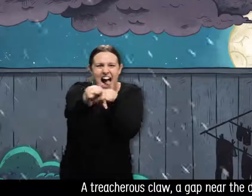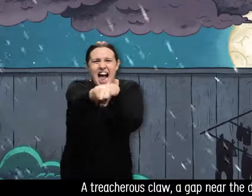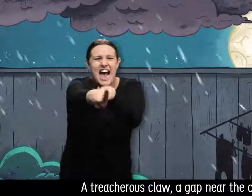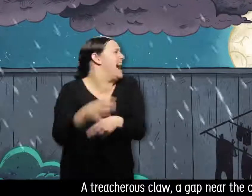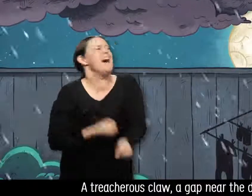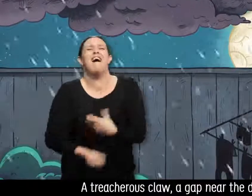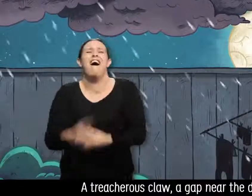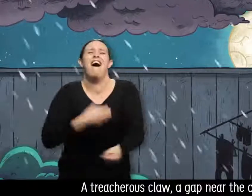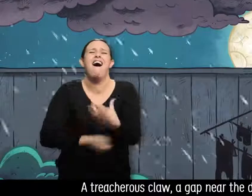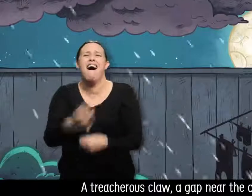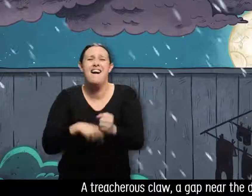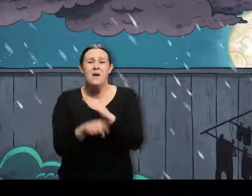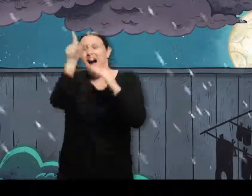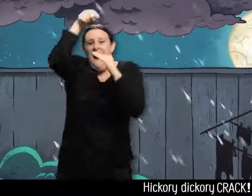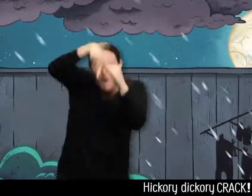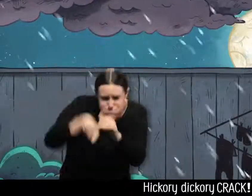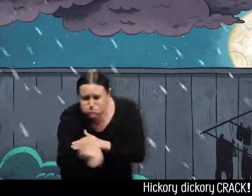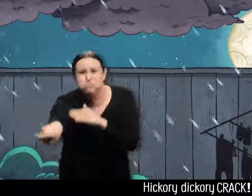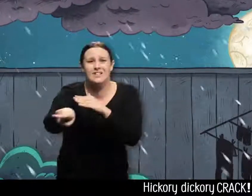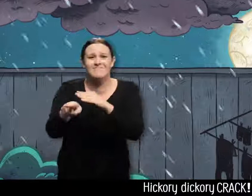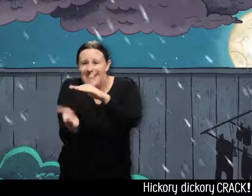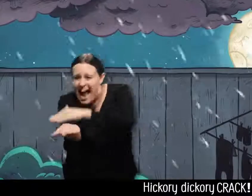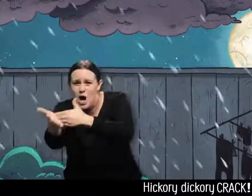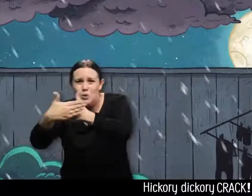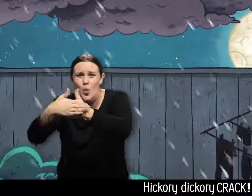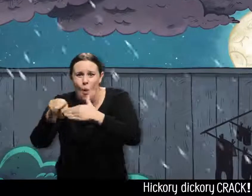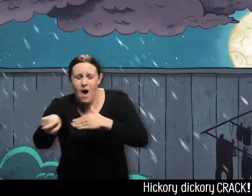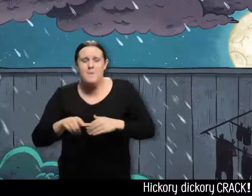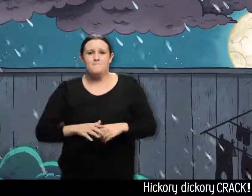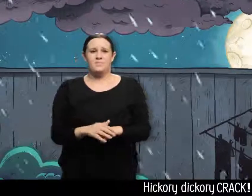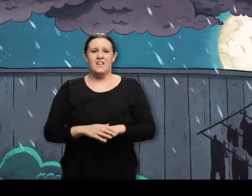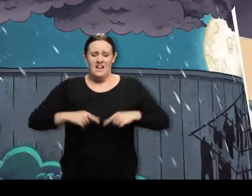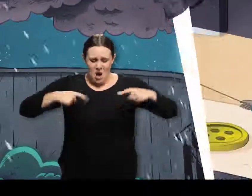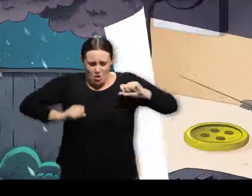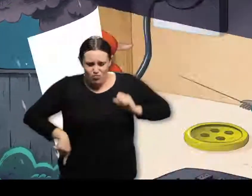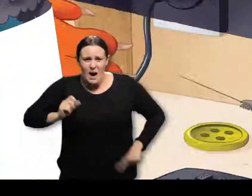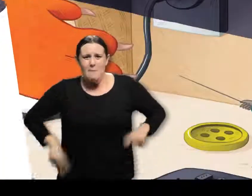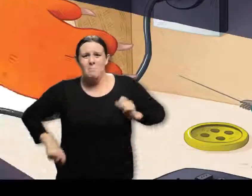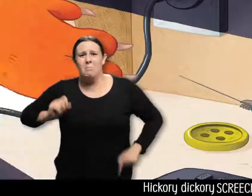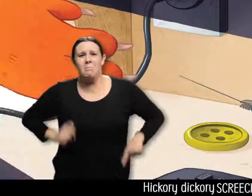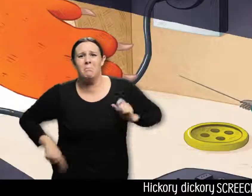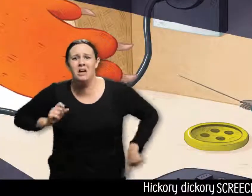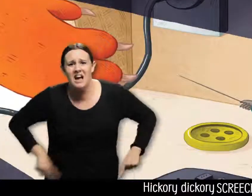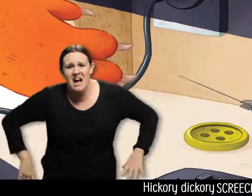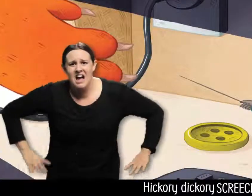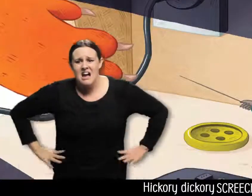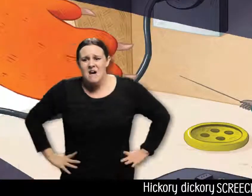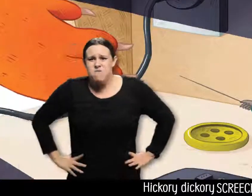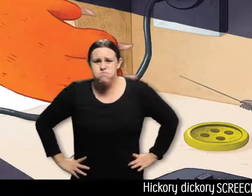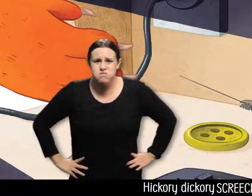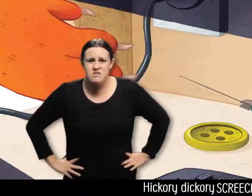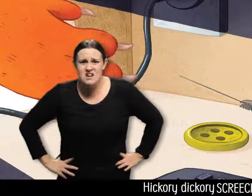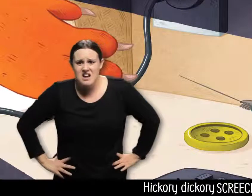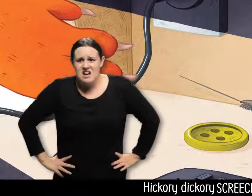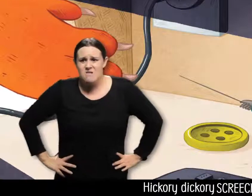a gap near the door hickory dickory crack hickory dickory